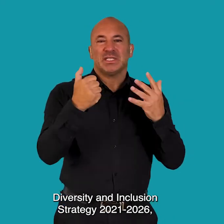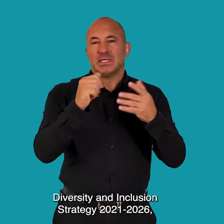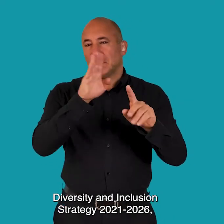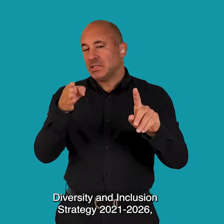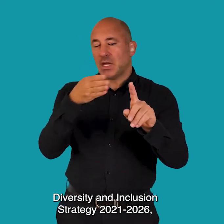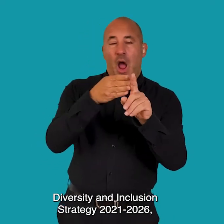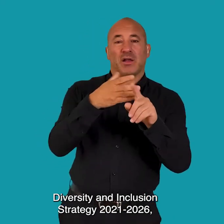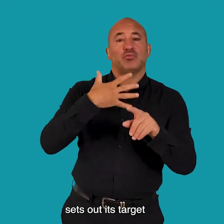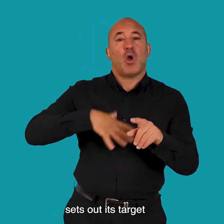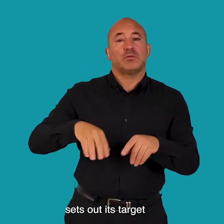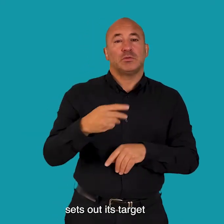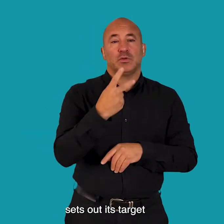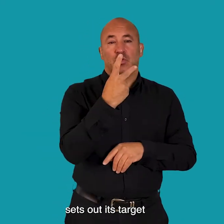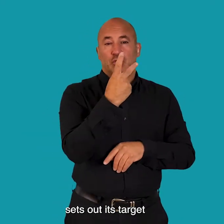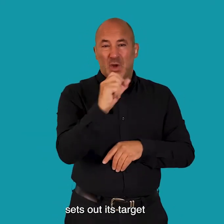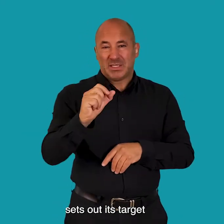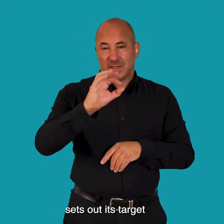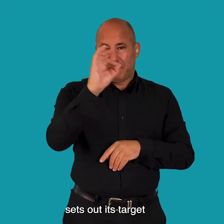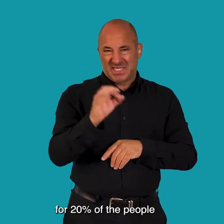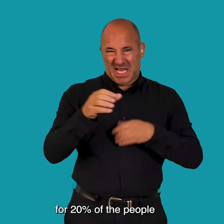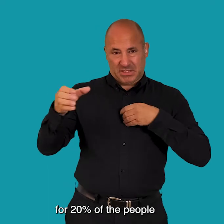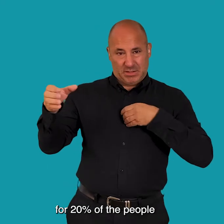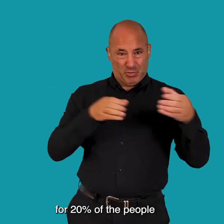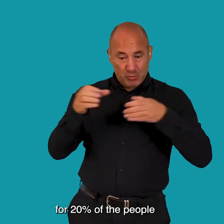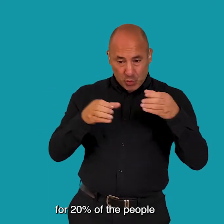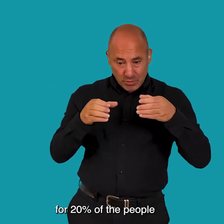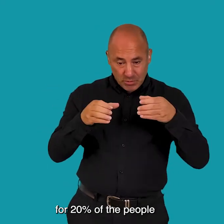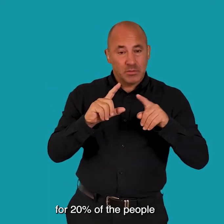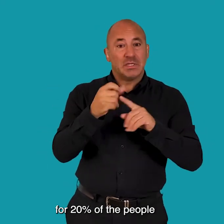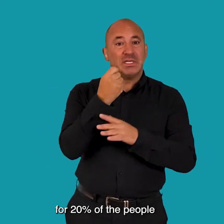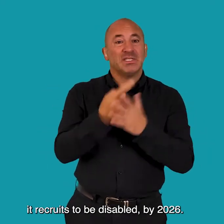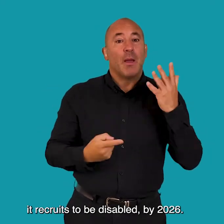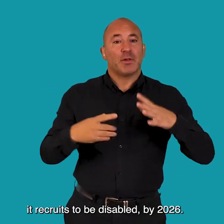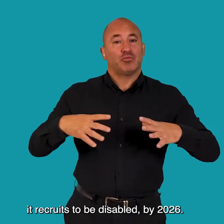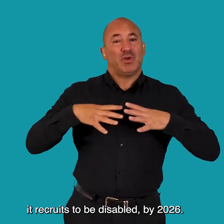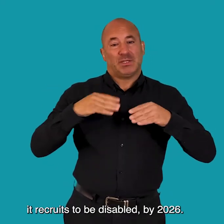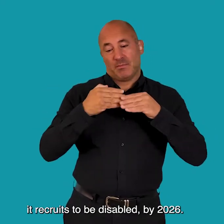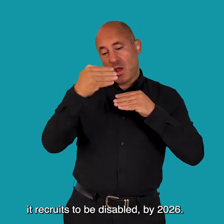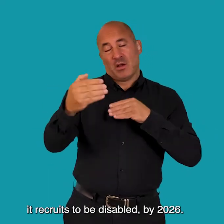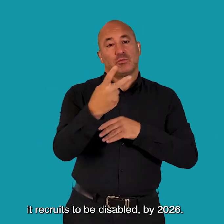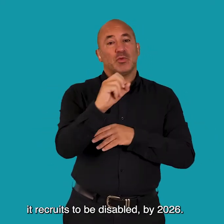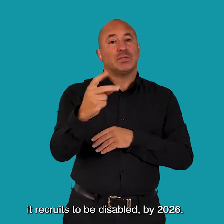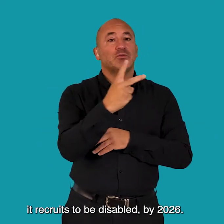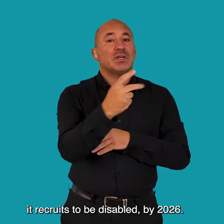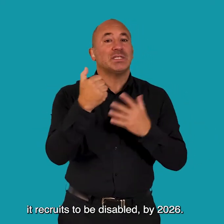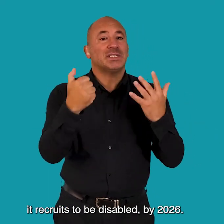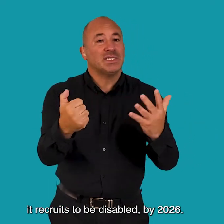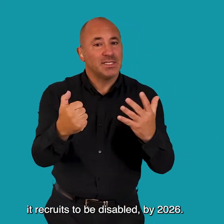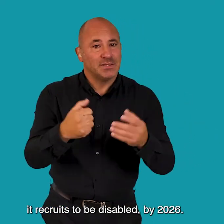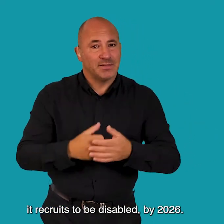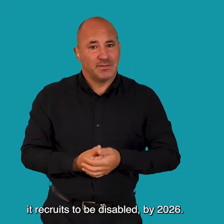2021-26 sets out its targets for 20% of the people it recruits to be disabled by